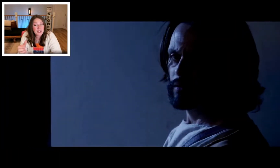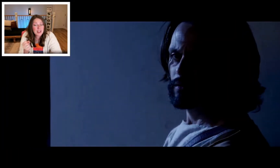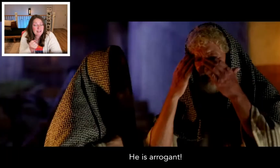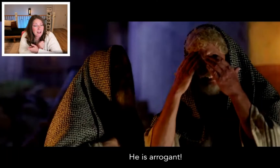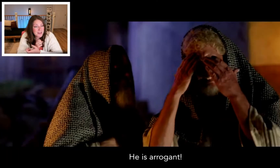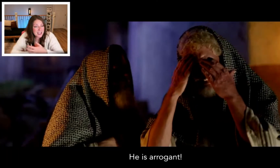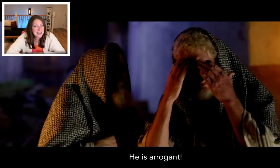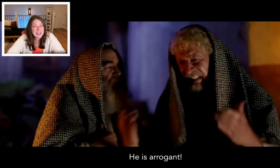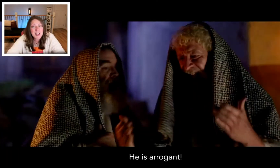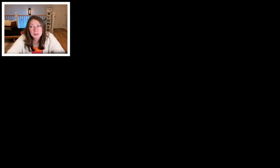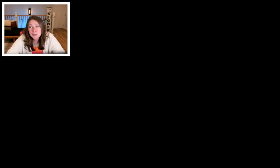they loved it. So